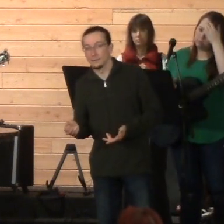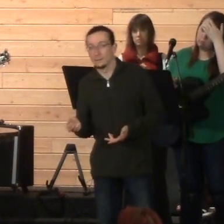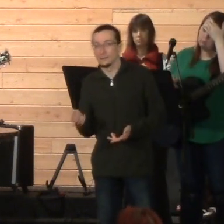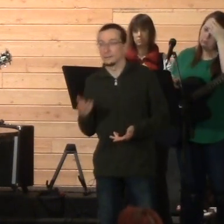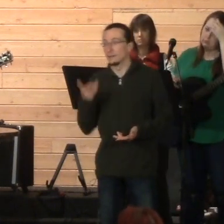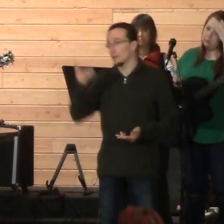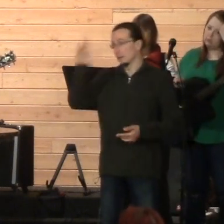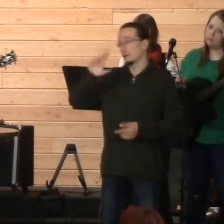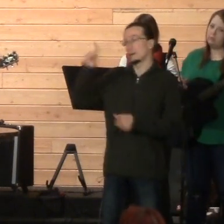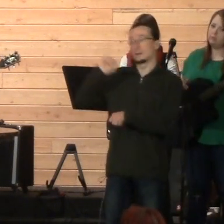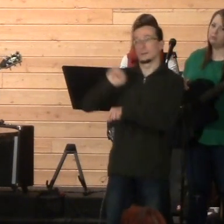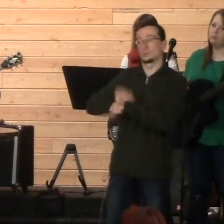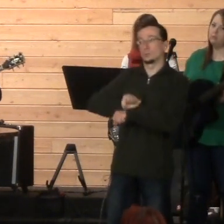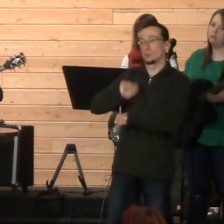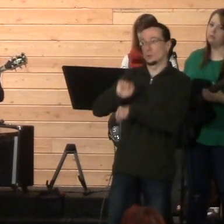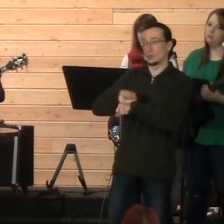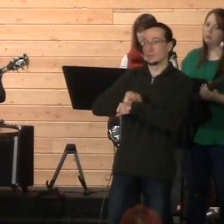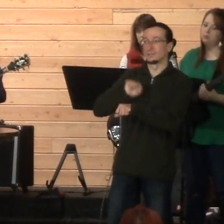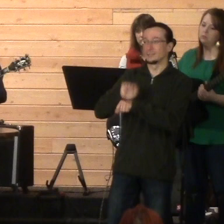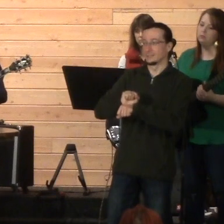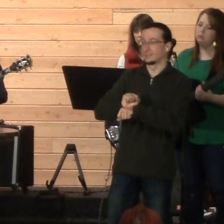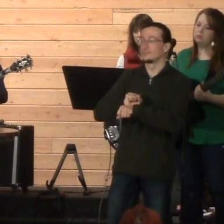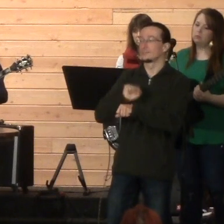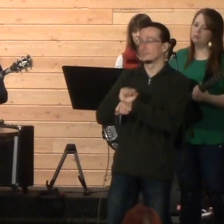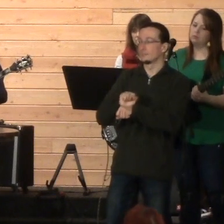God is at work.